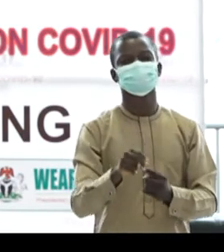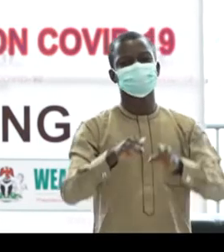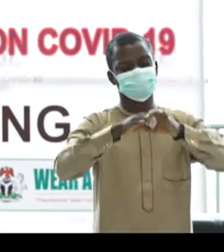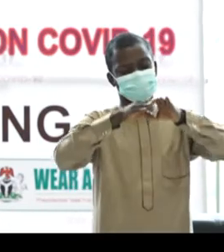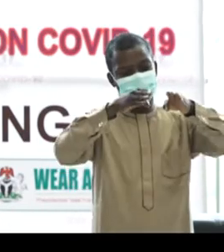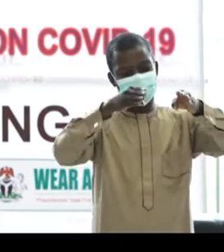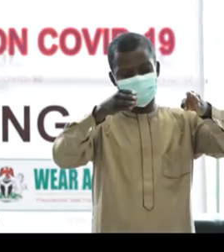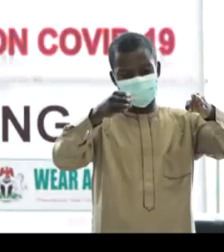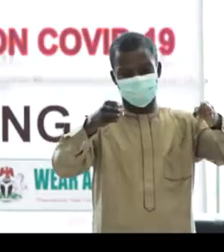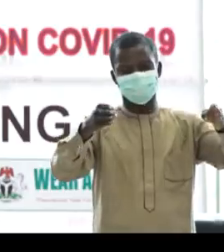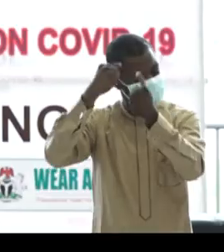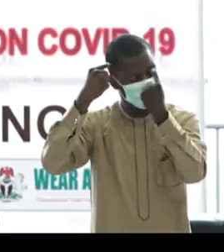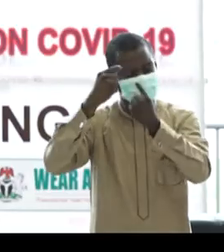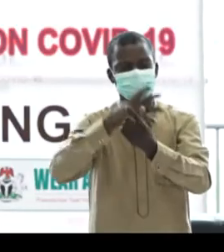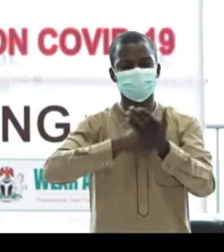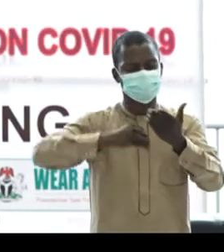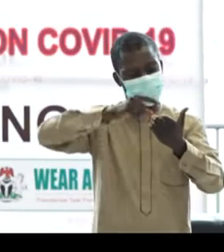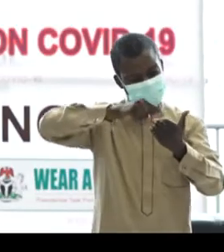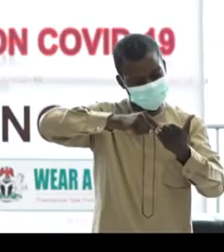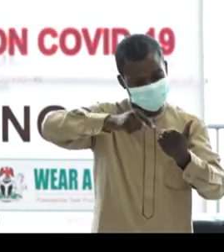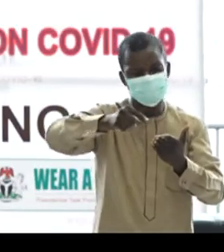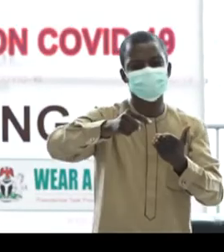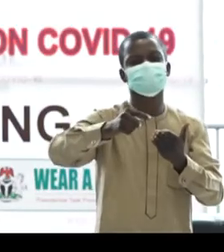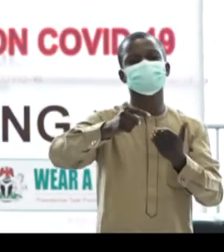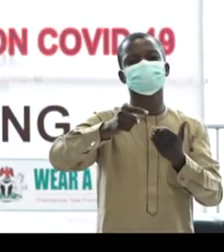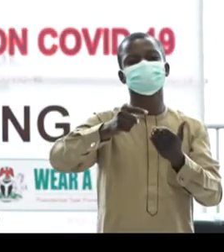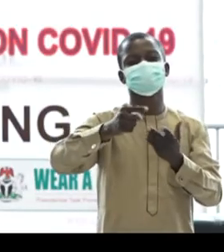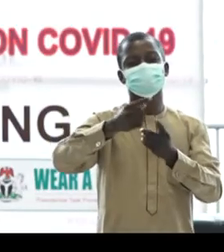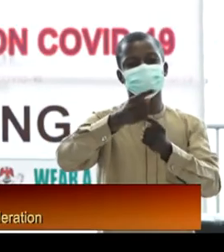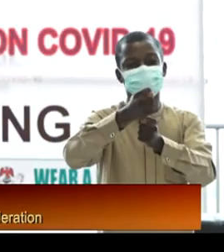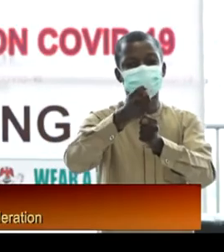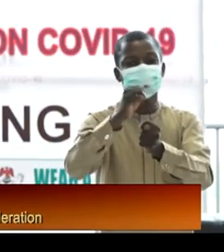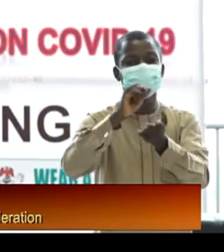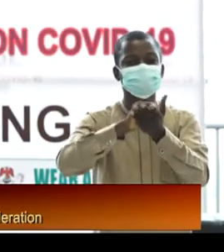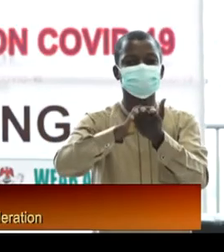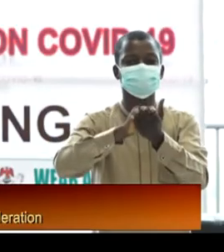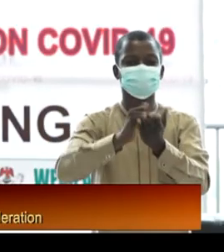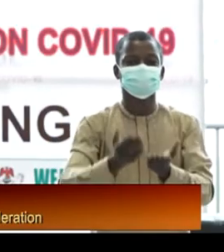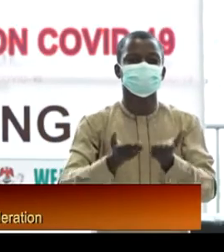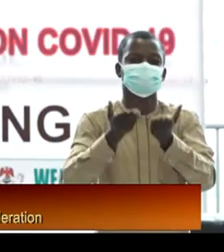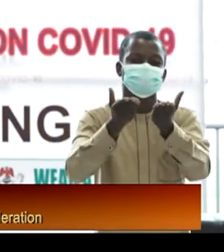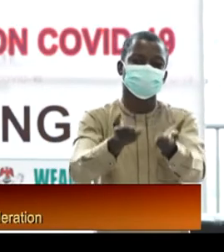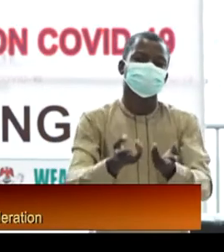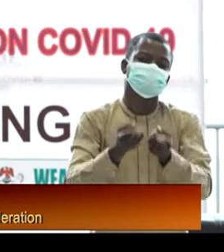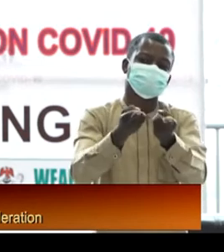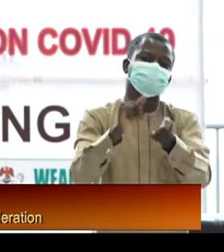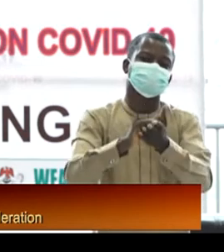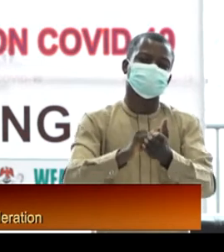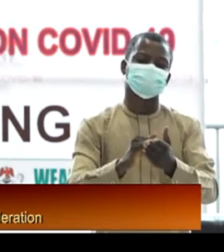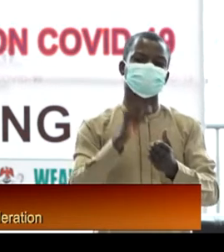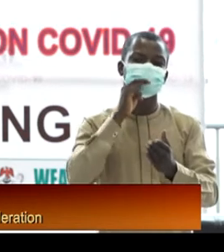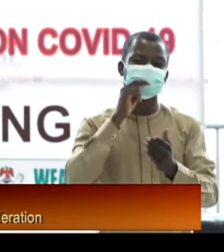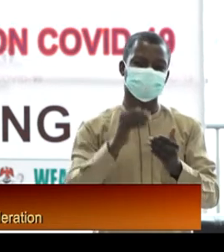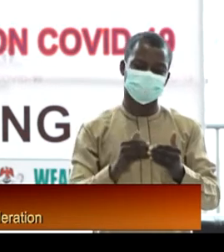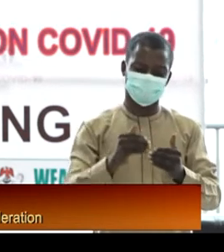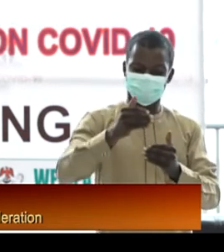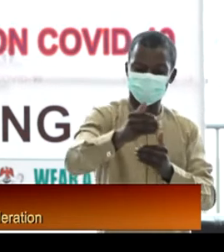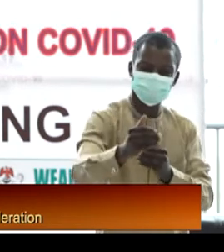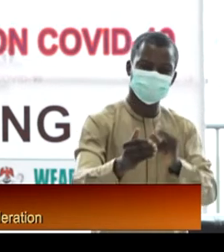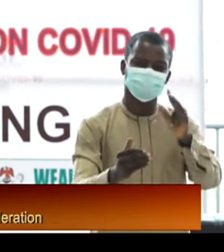the restrictions applied. The main thrust of the recommendation is that Nigeria advances to the third phase